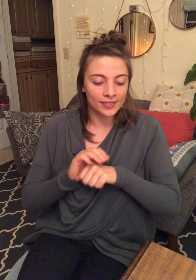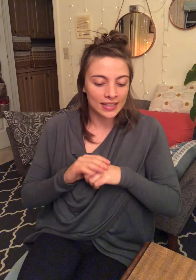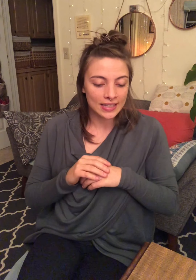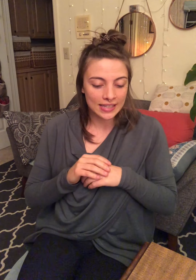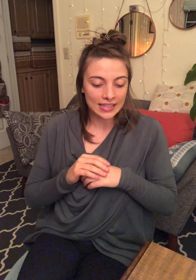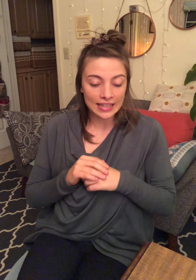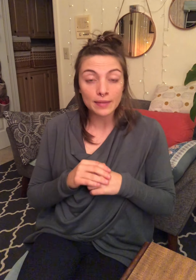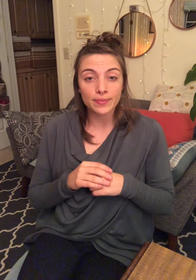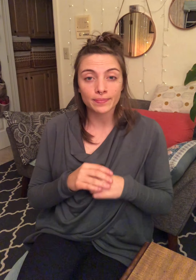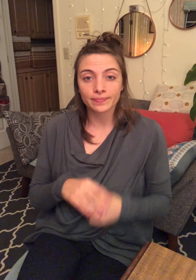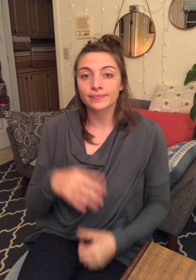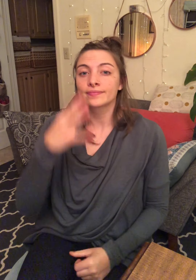sleep,